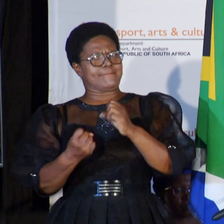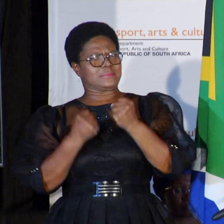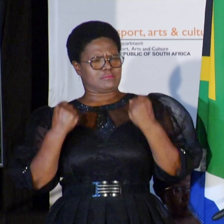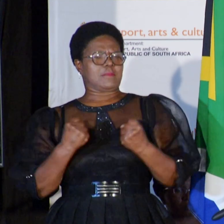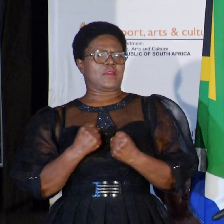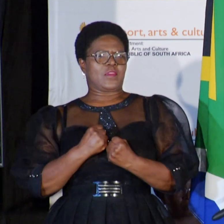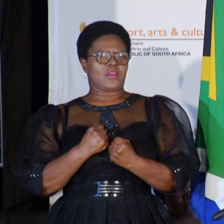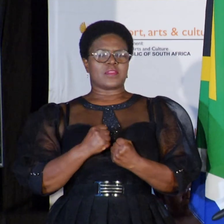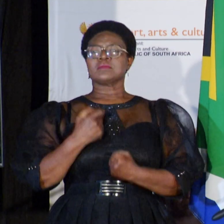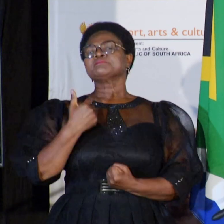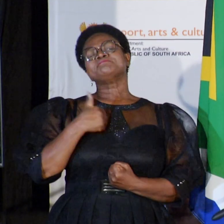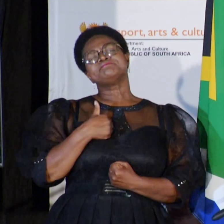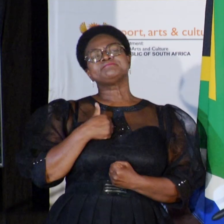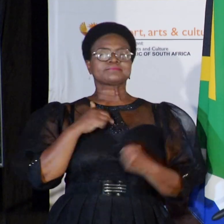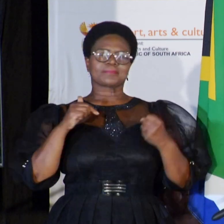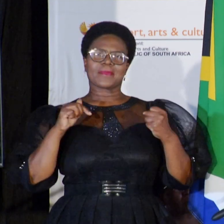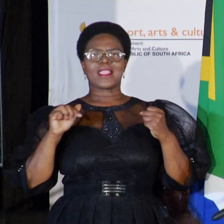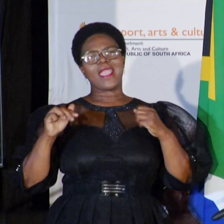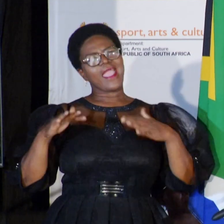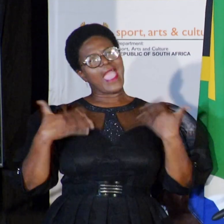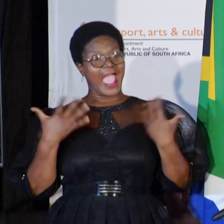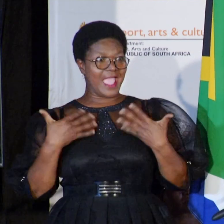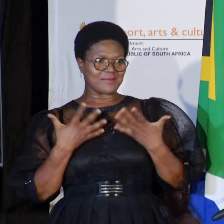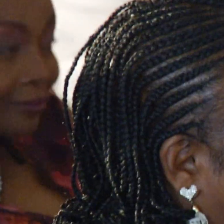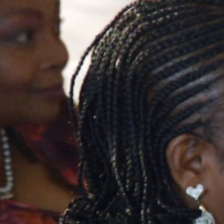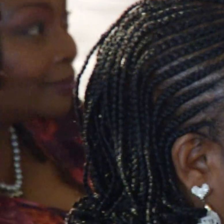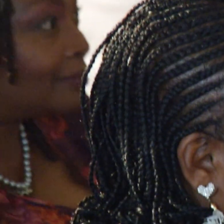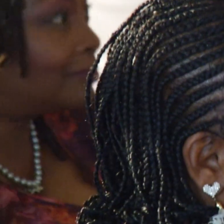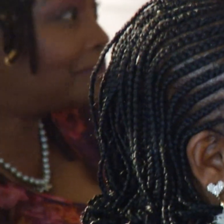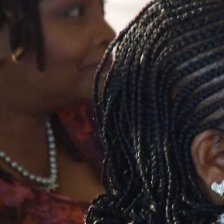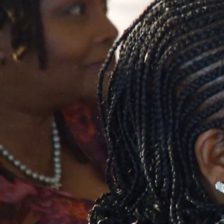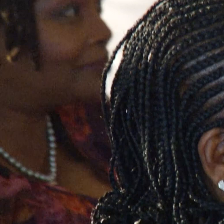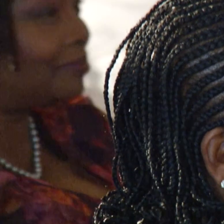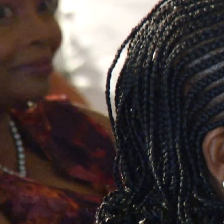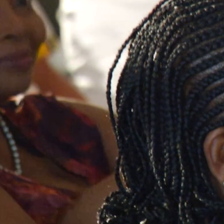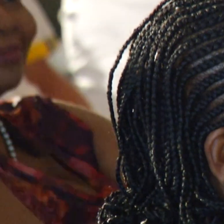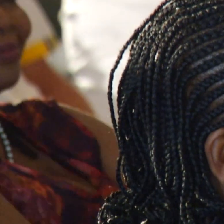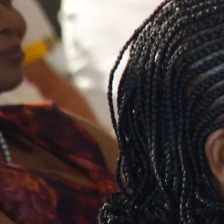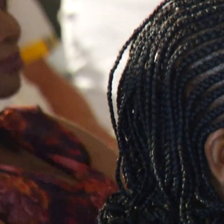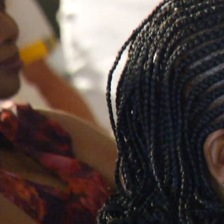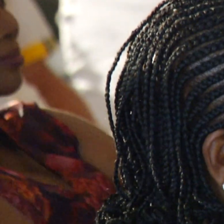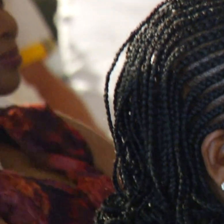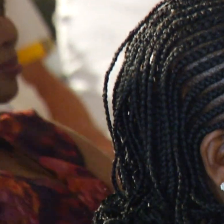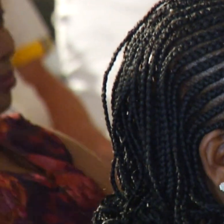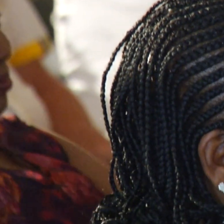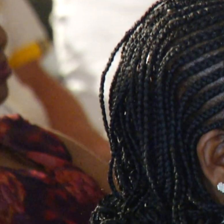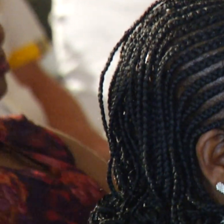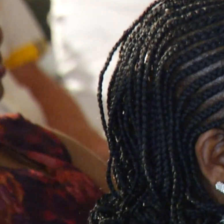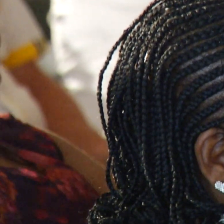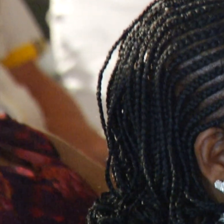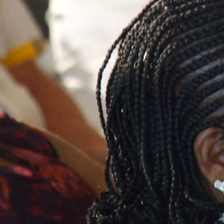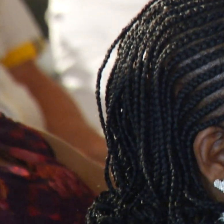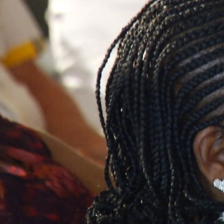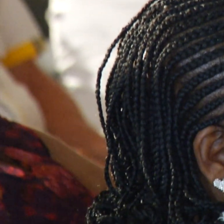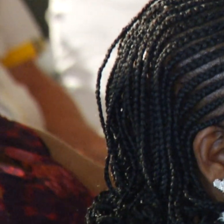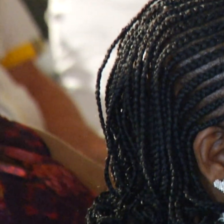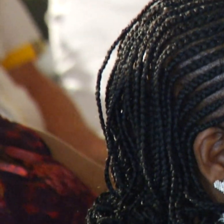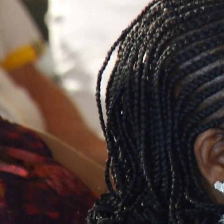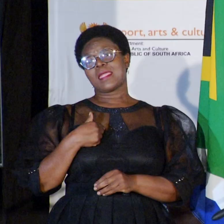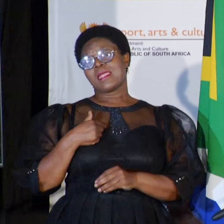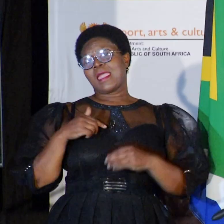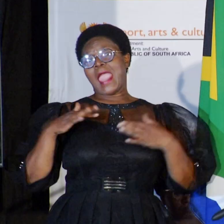I'm very happy to see cultural groups present. And I'm very happy to see